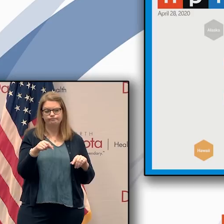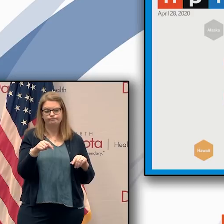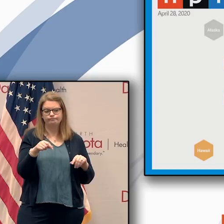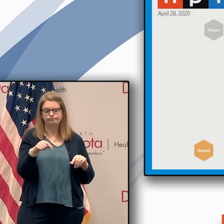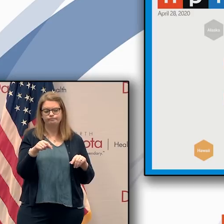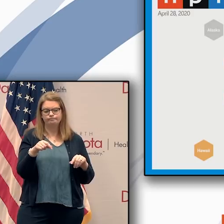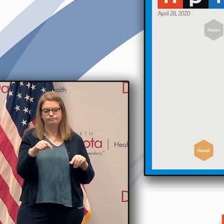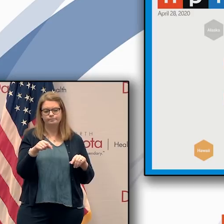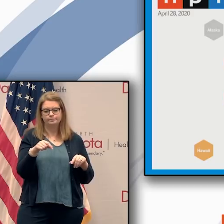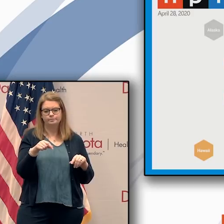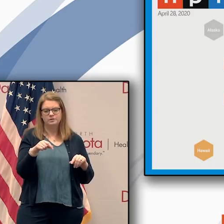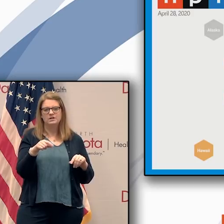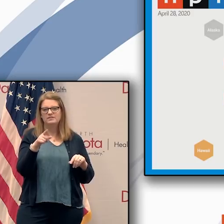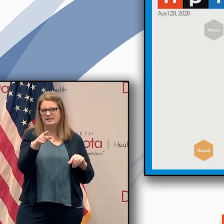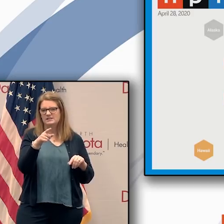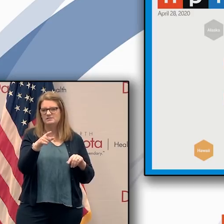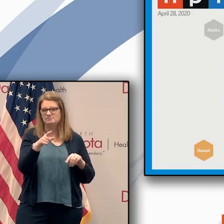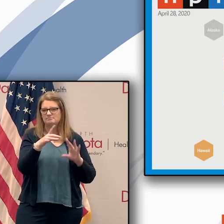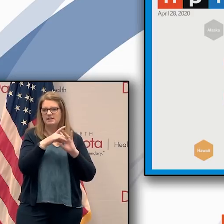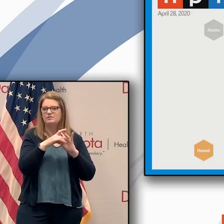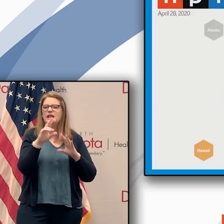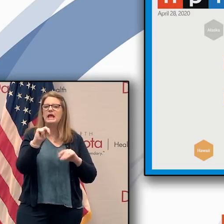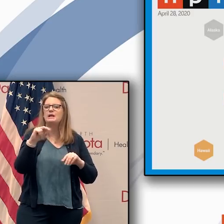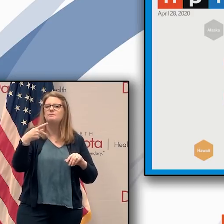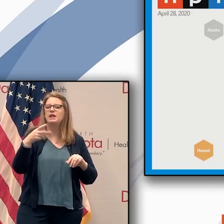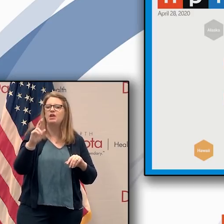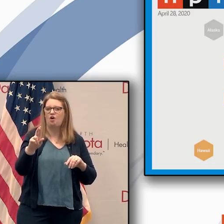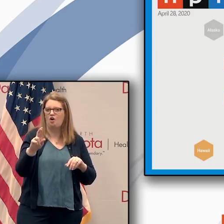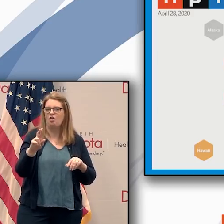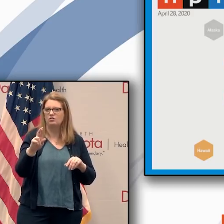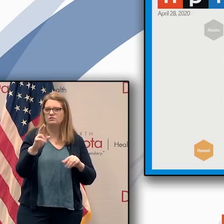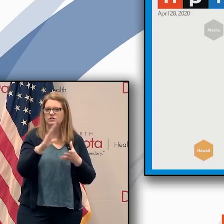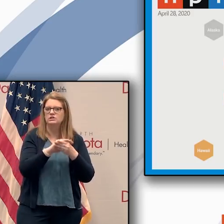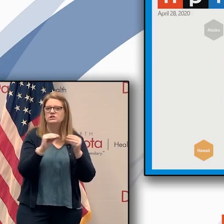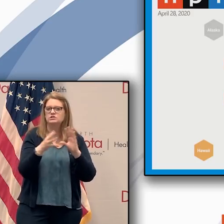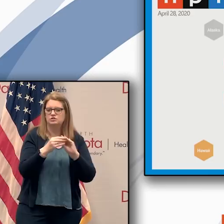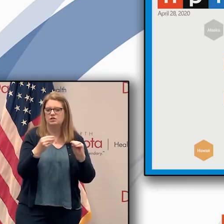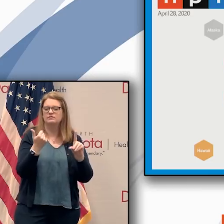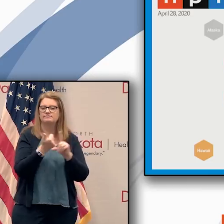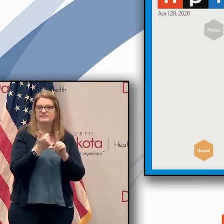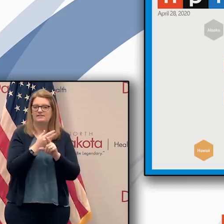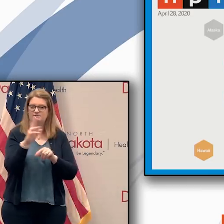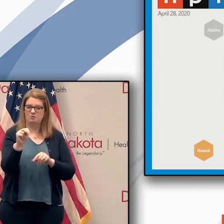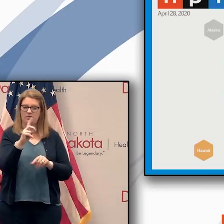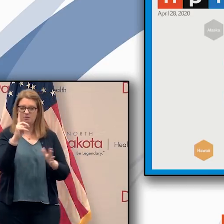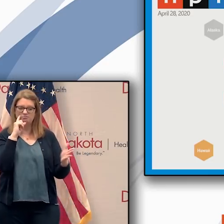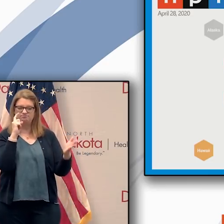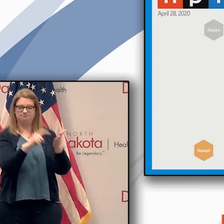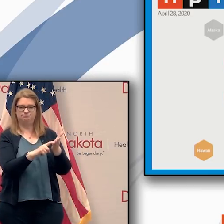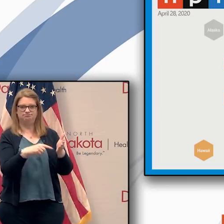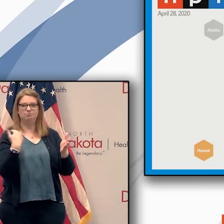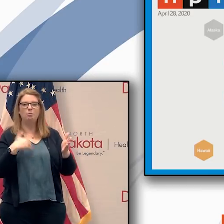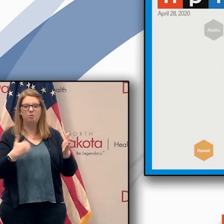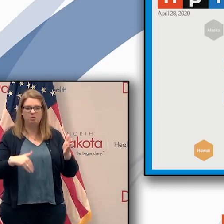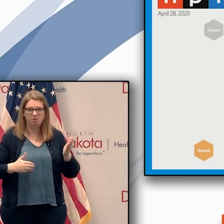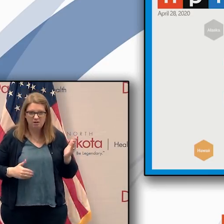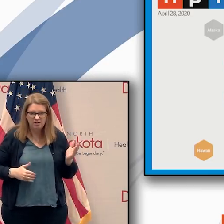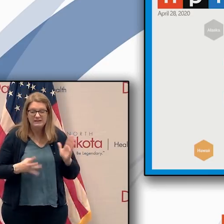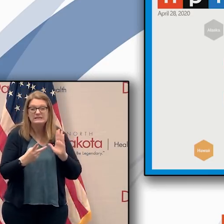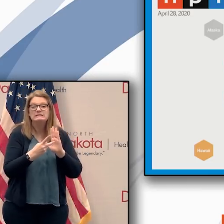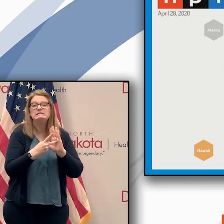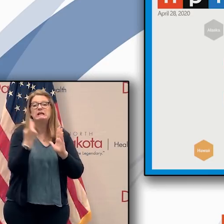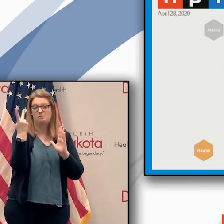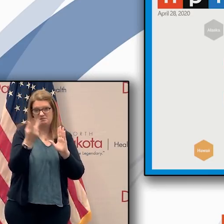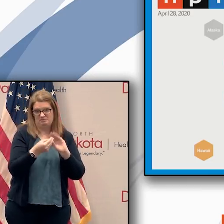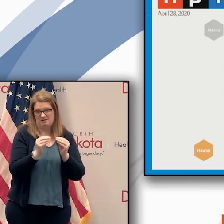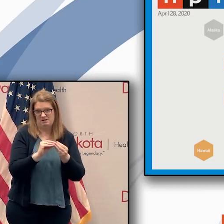relative to the NPR story, it said North Dakota stands out dramatically from the pack, having almost more than double the number of